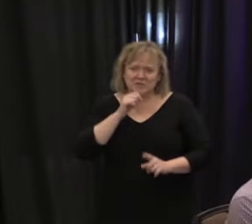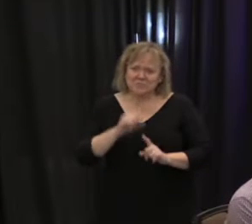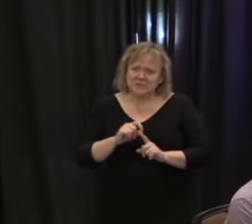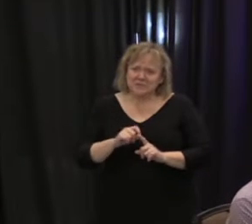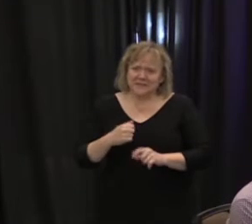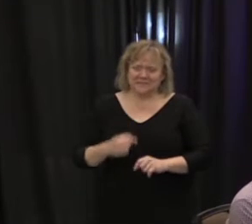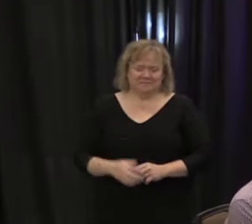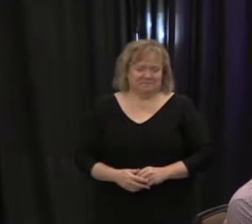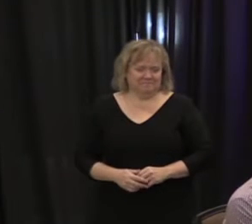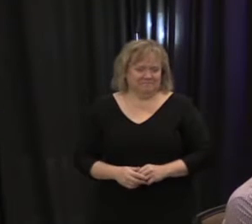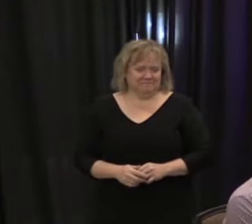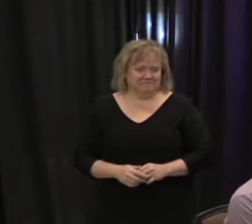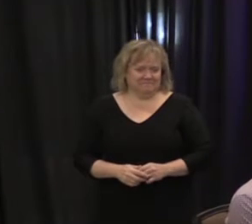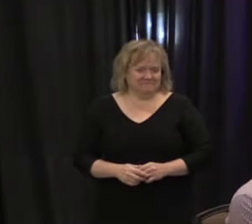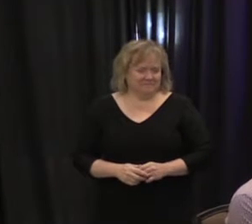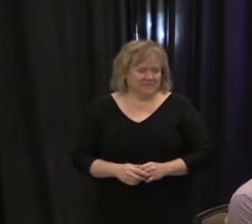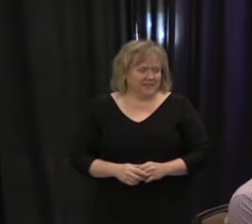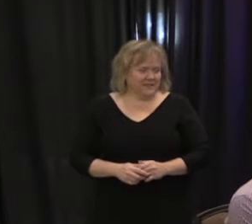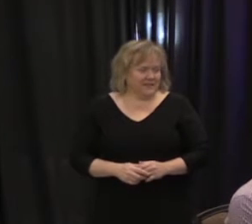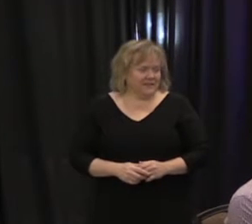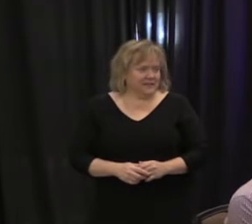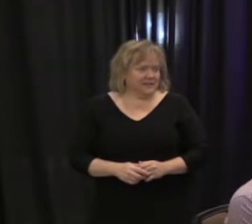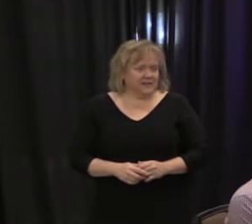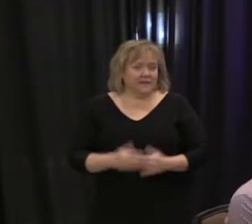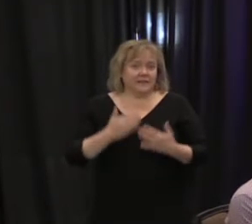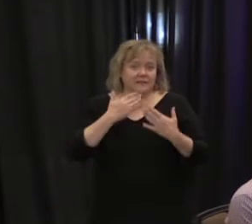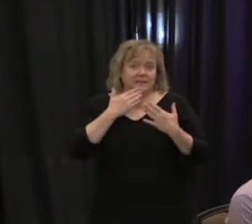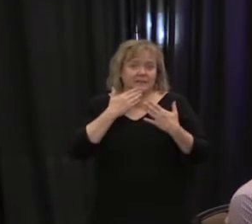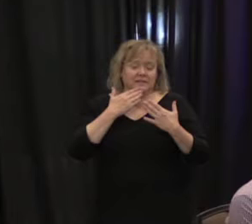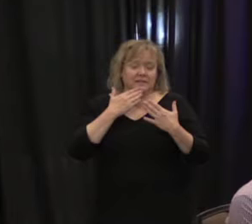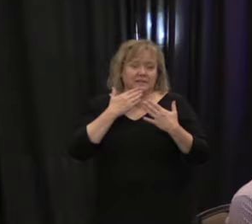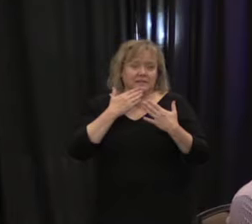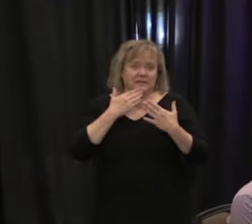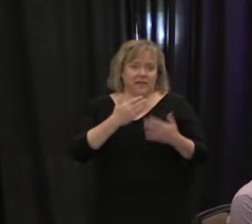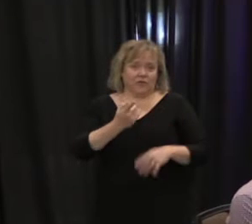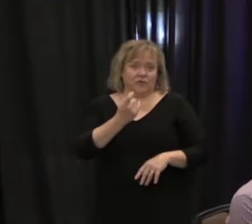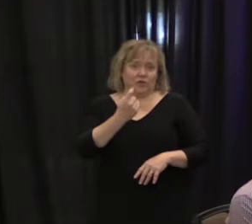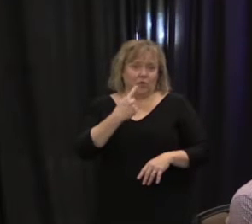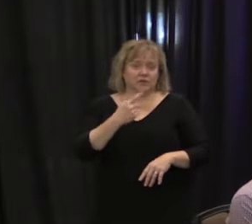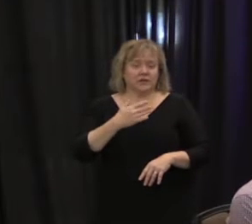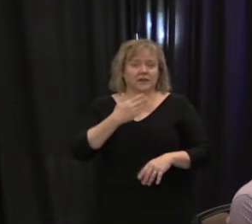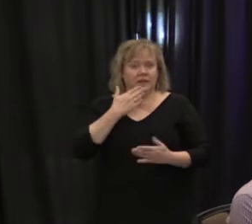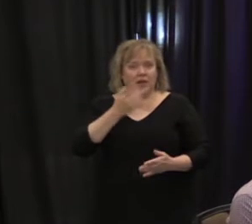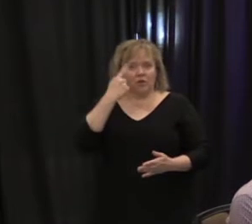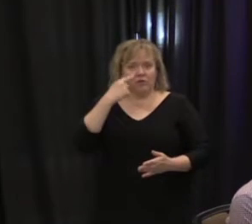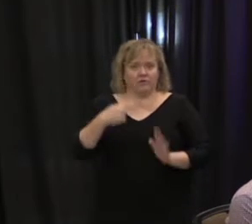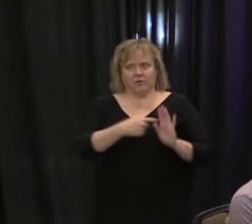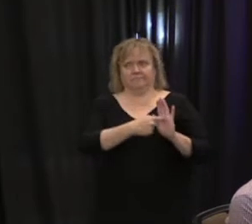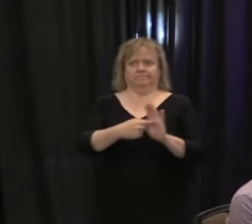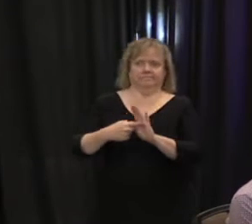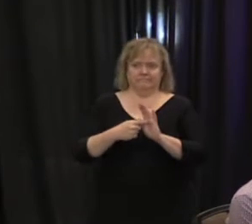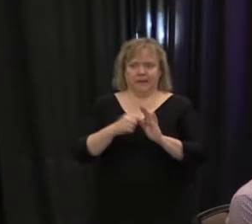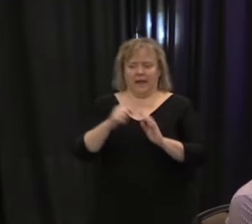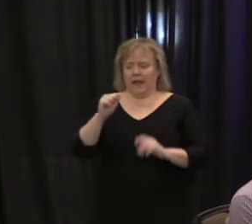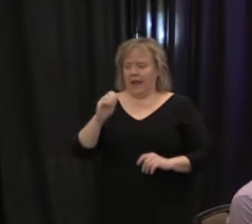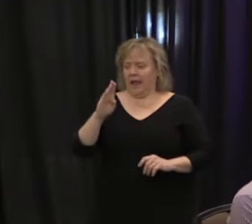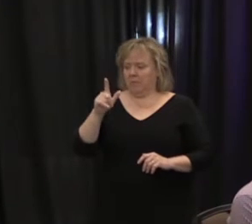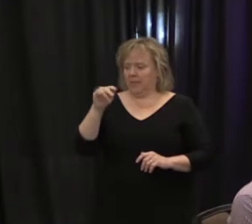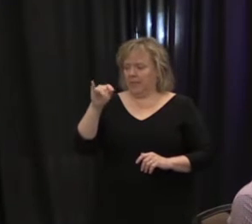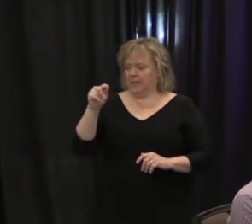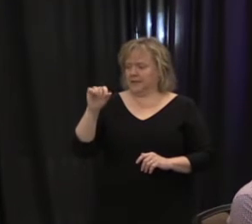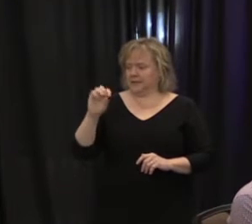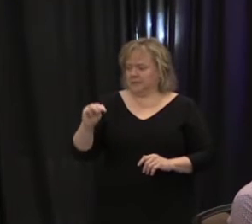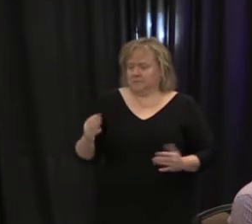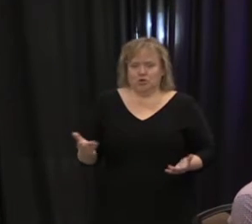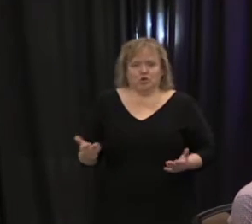of me. So thank you for that question, and thank you for lifting up ableism in this room right now. I think